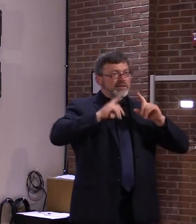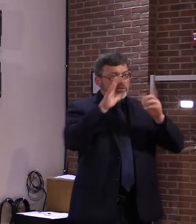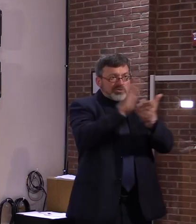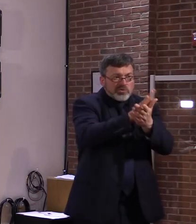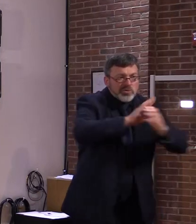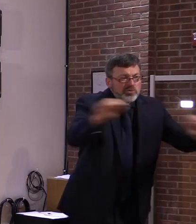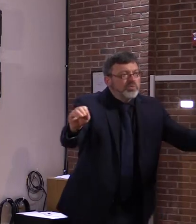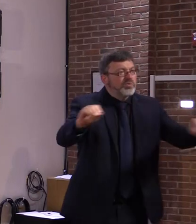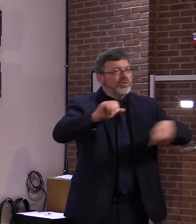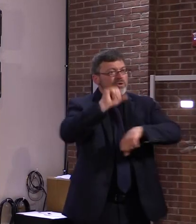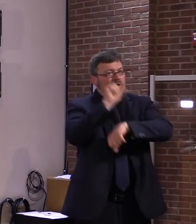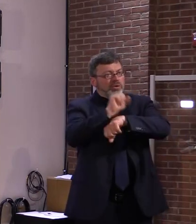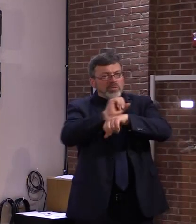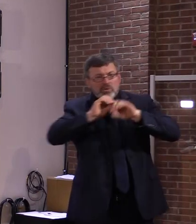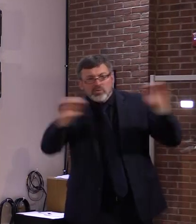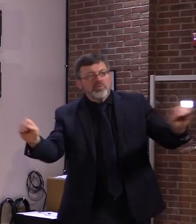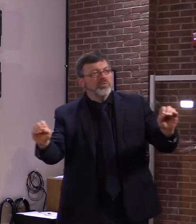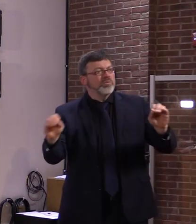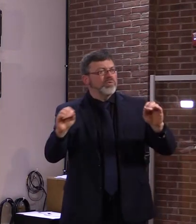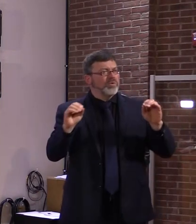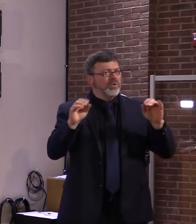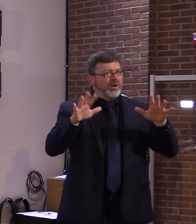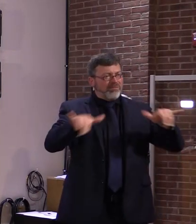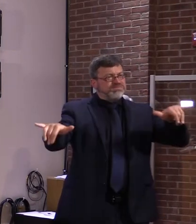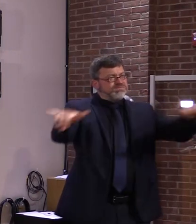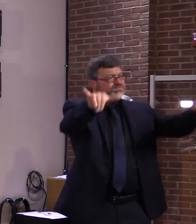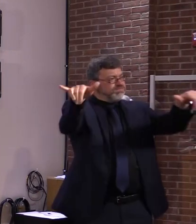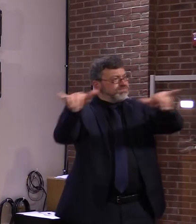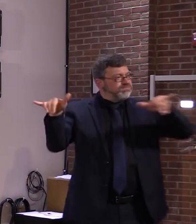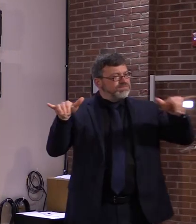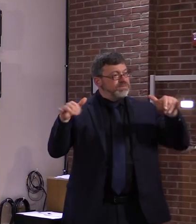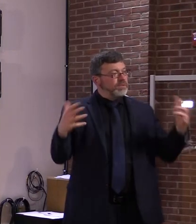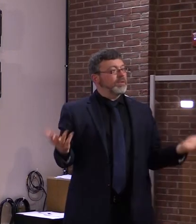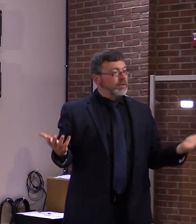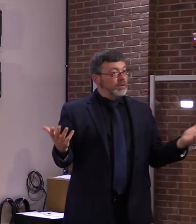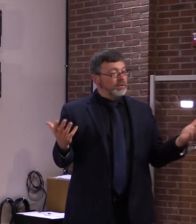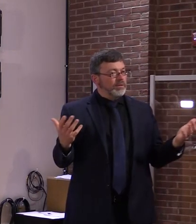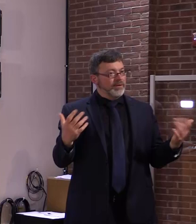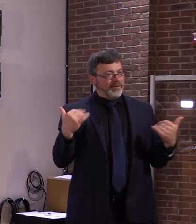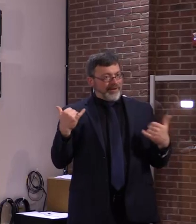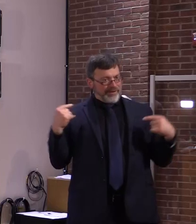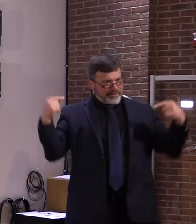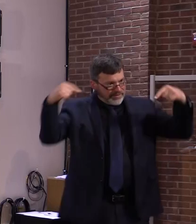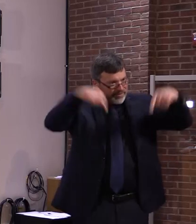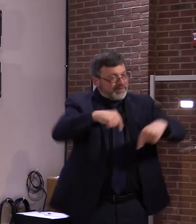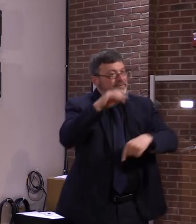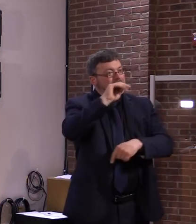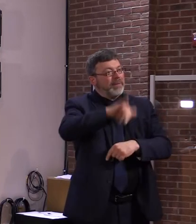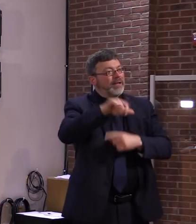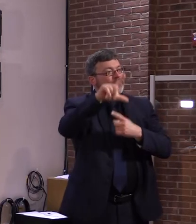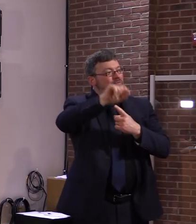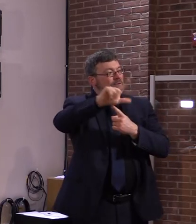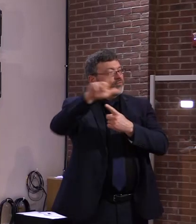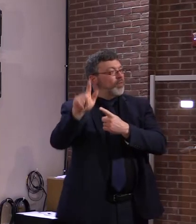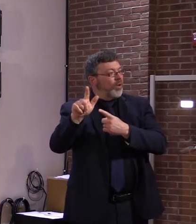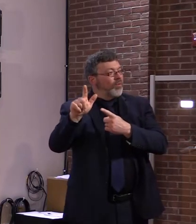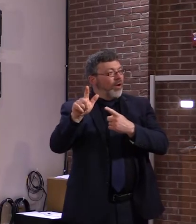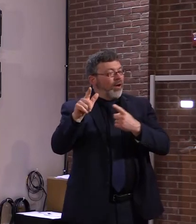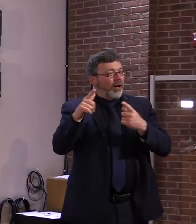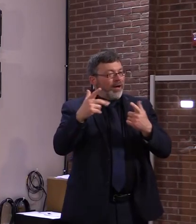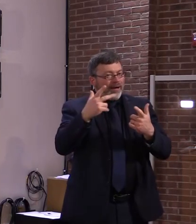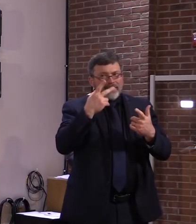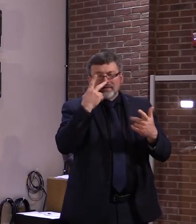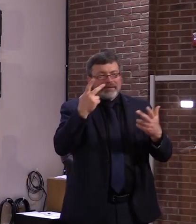that. Why? Because we're getting vaccinated. And now, as you've all heard, getting